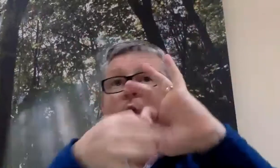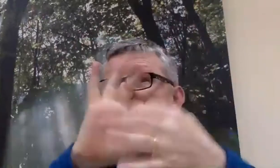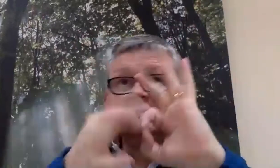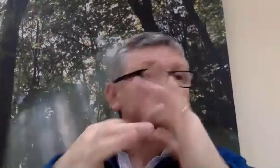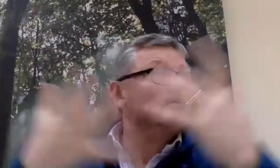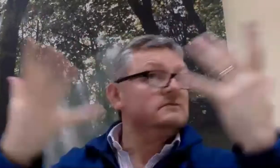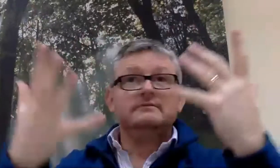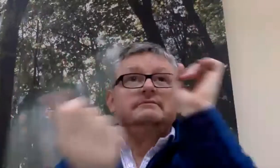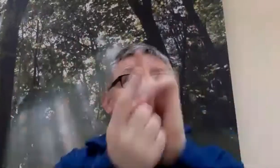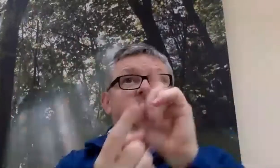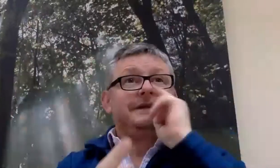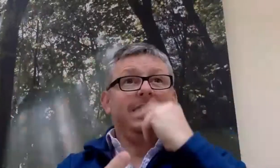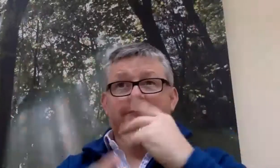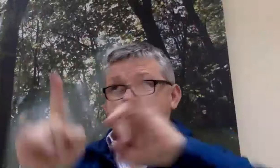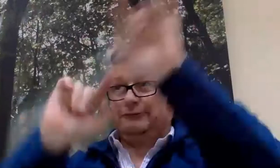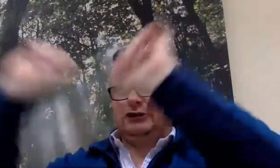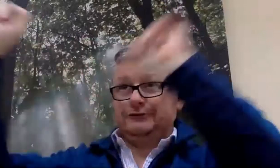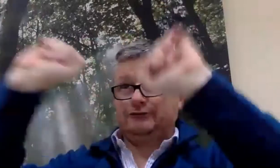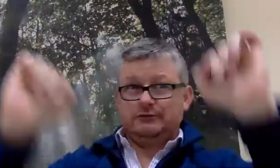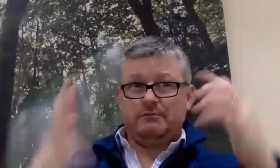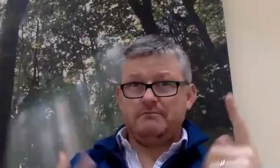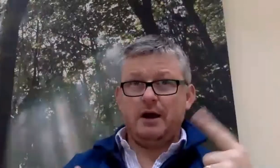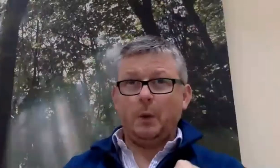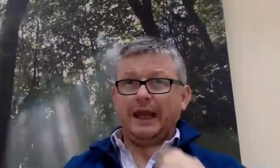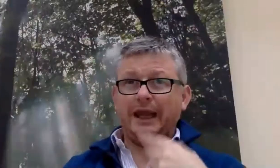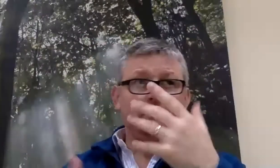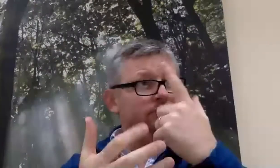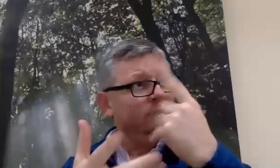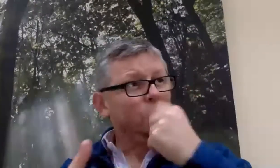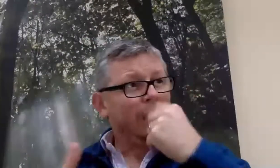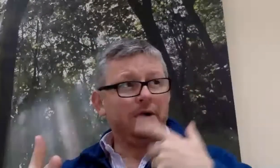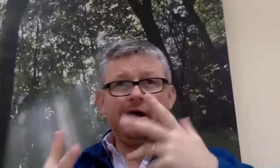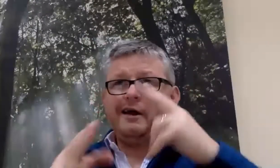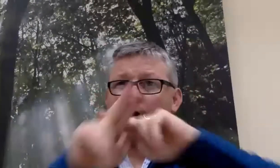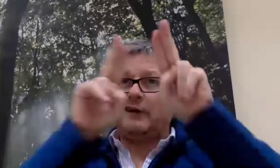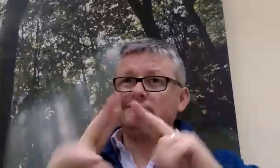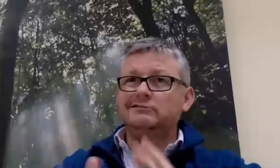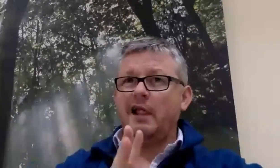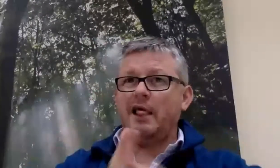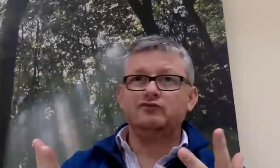different sporting events, things like the Deaf Olympics, or they go to conferences and they come and they meet people who use different sign